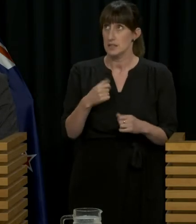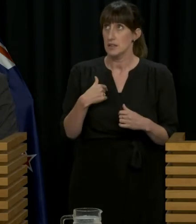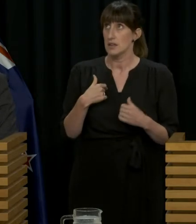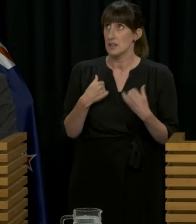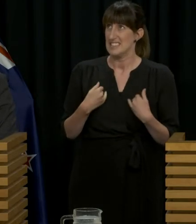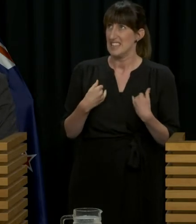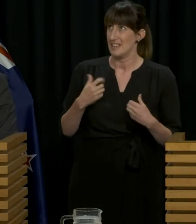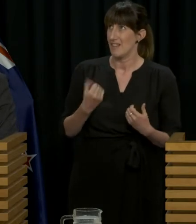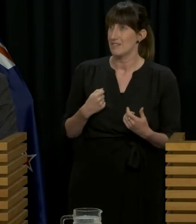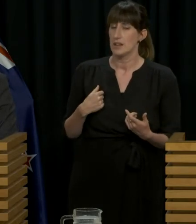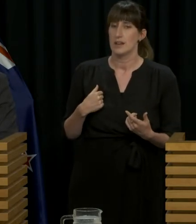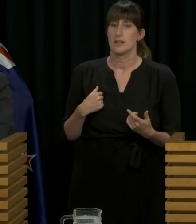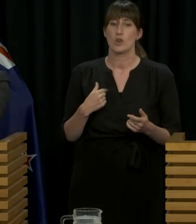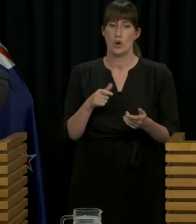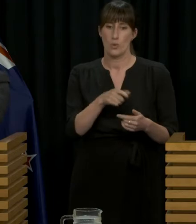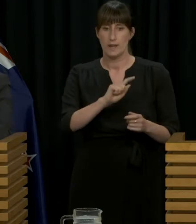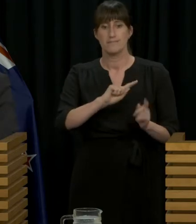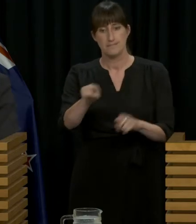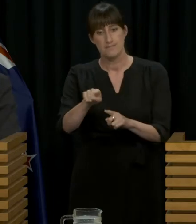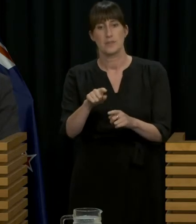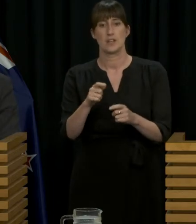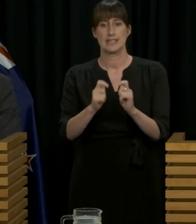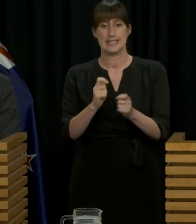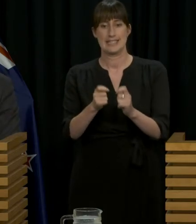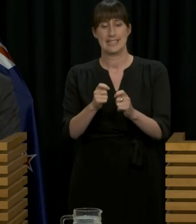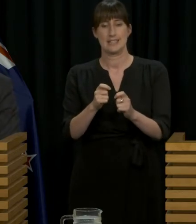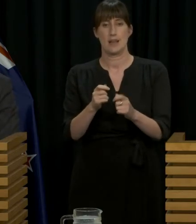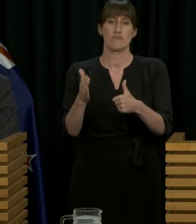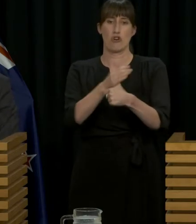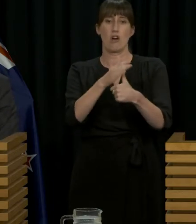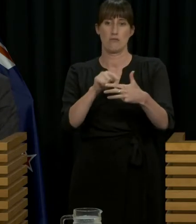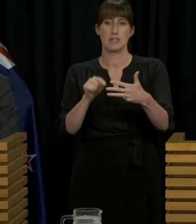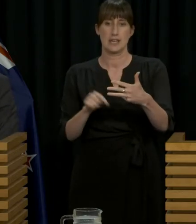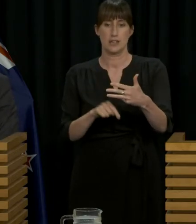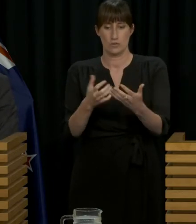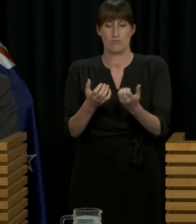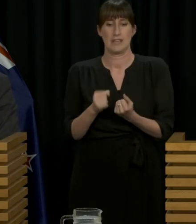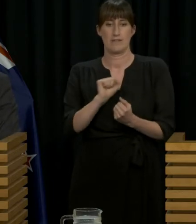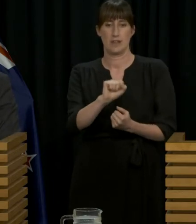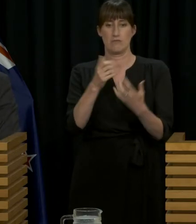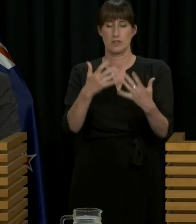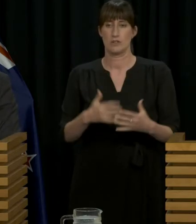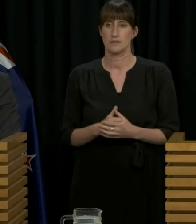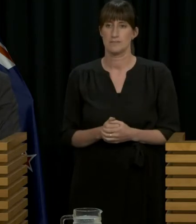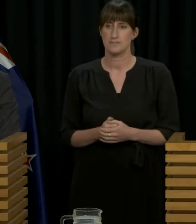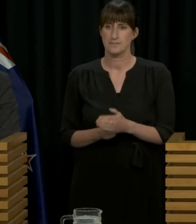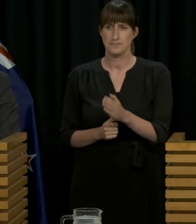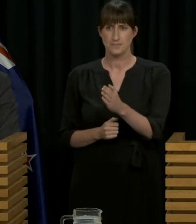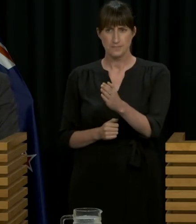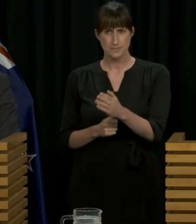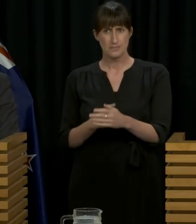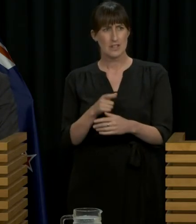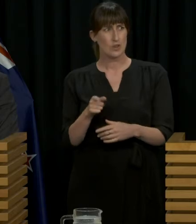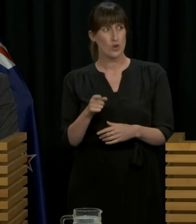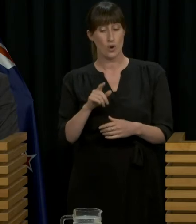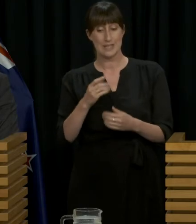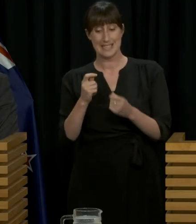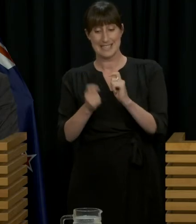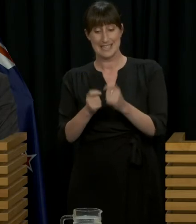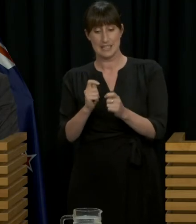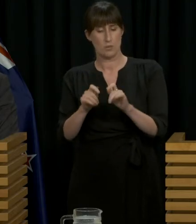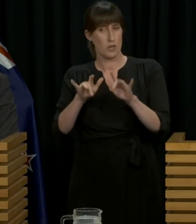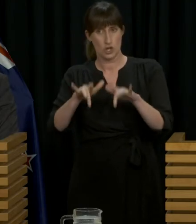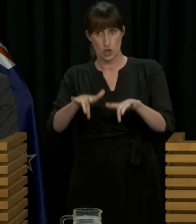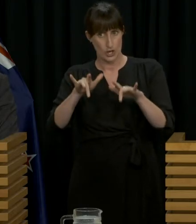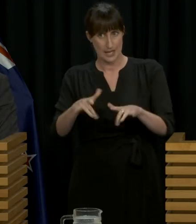we prioritised getting those results back. Jessica. Bloomfield, on those 52 remaining tests, are they being fast-tracked, and when will we